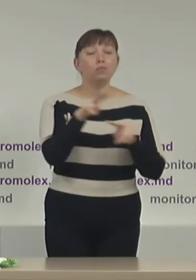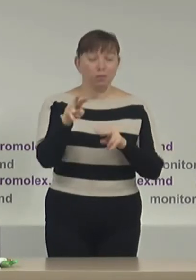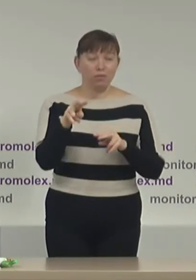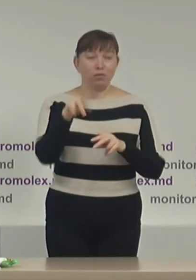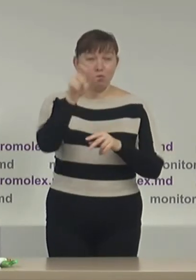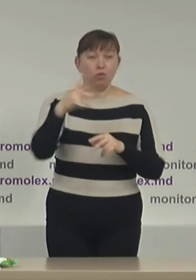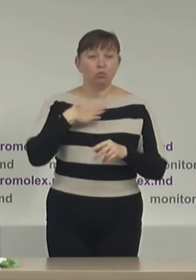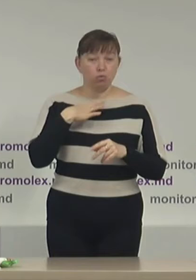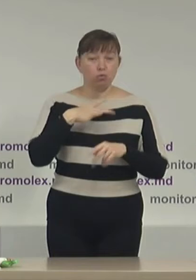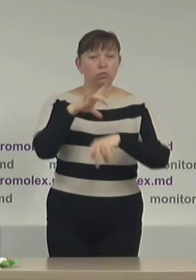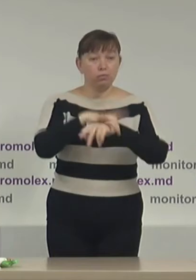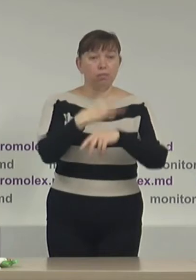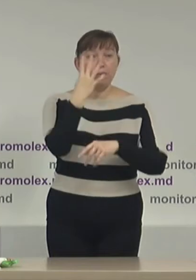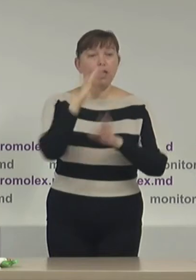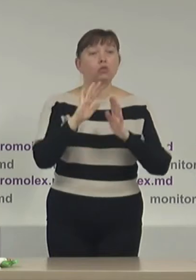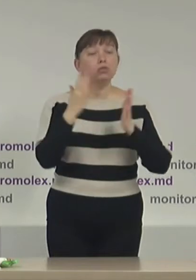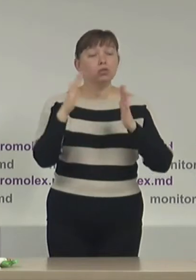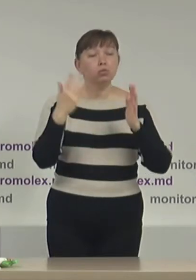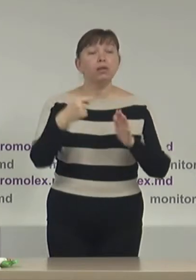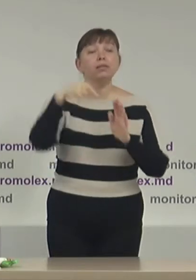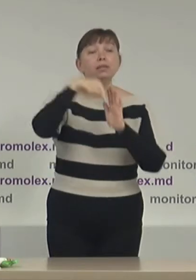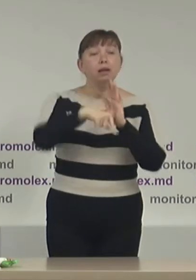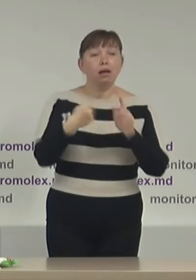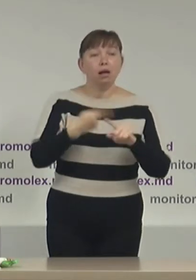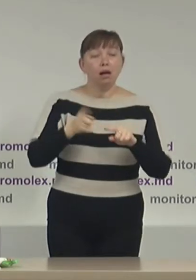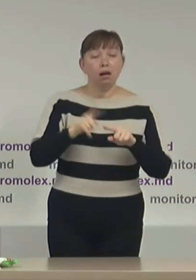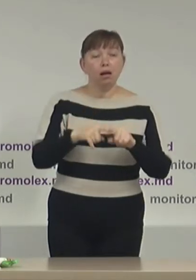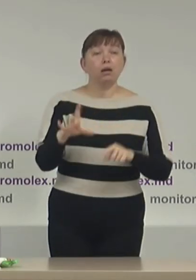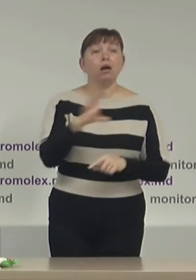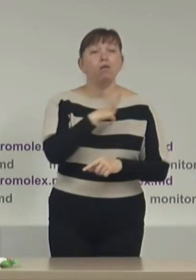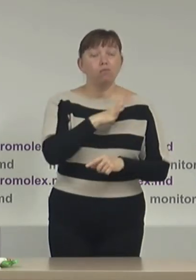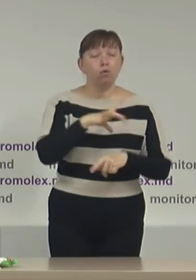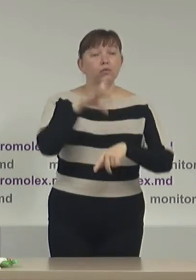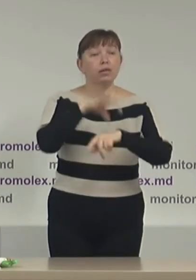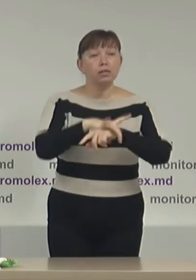We have found at least four situations where